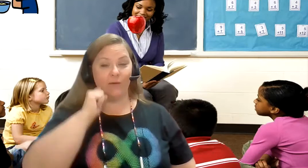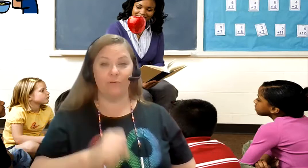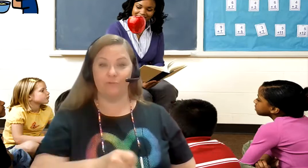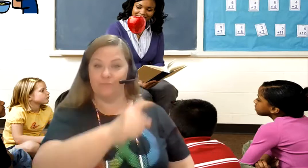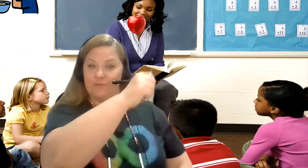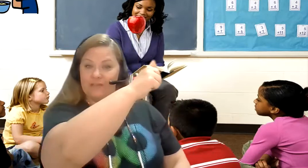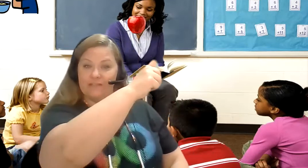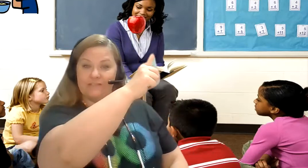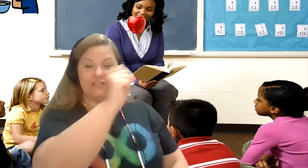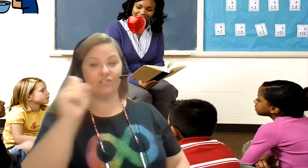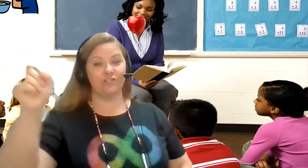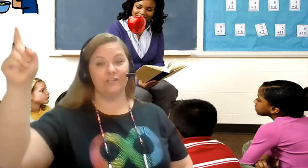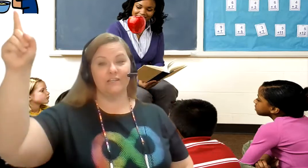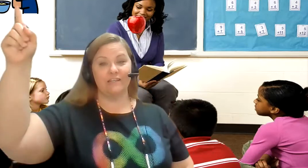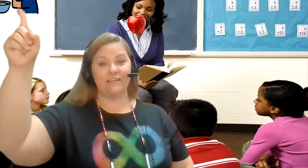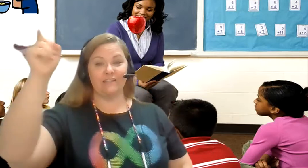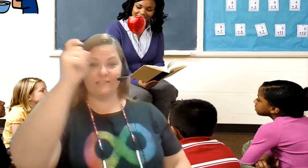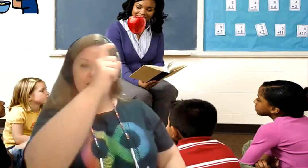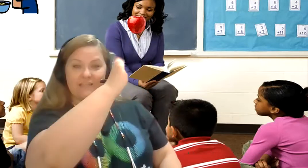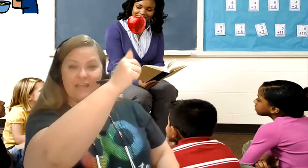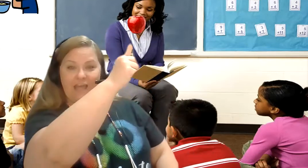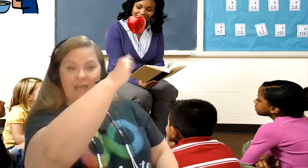apple. Teacher, eat